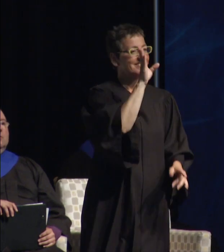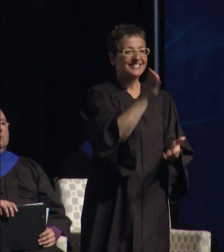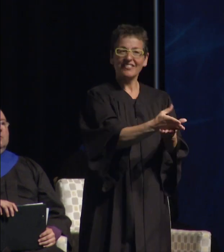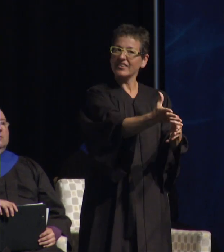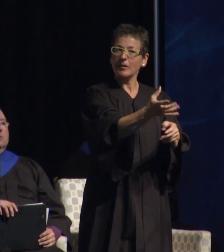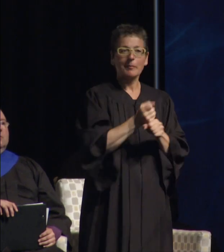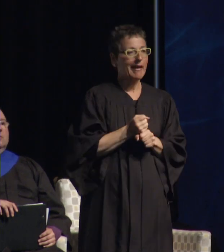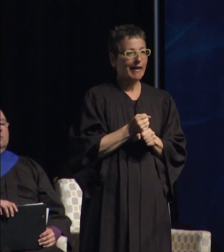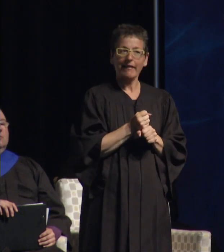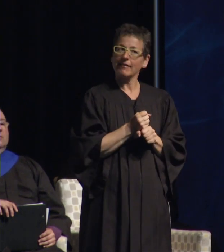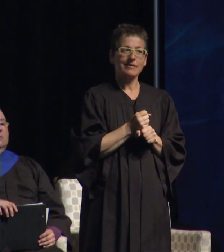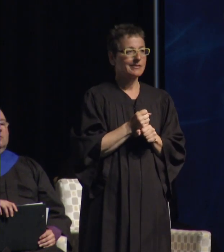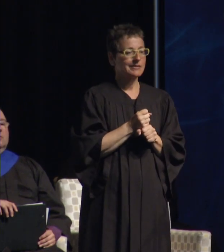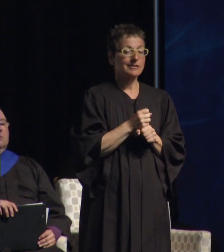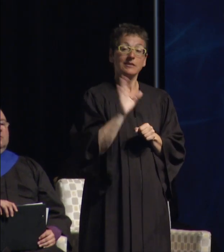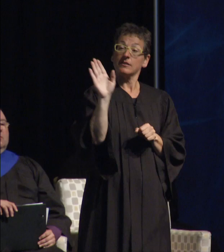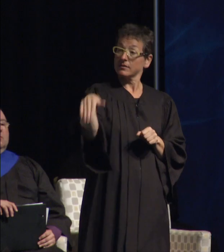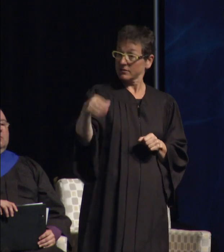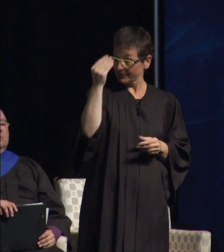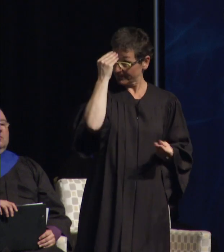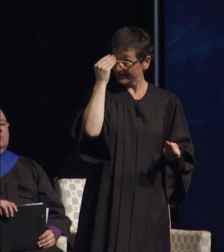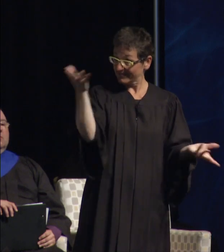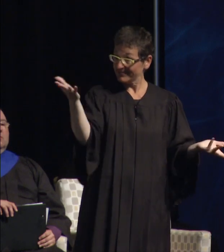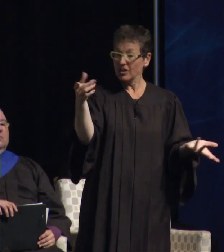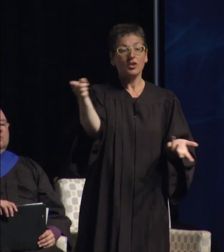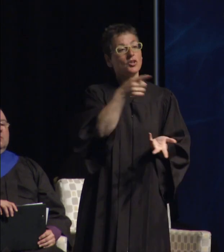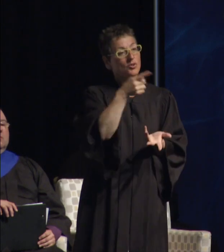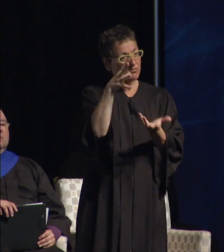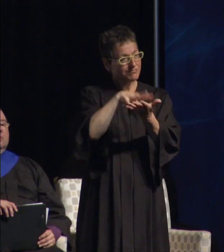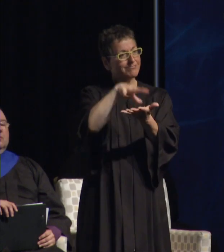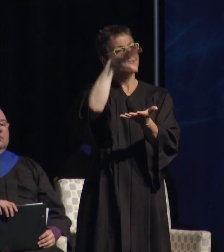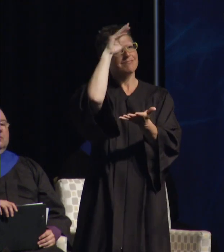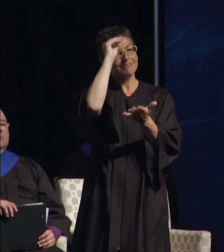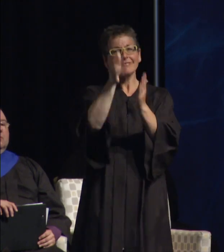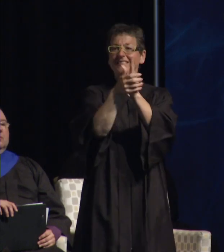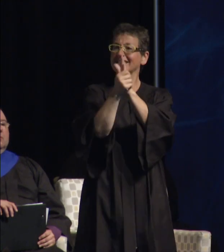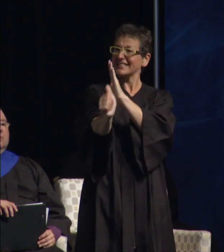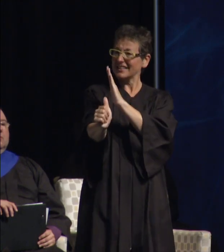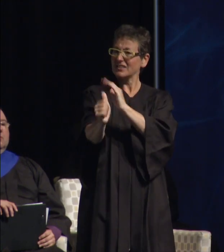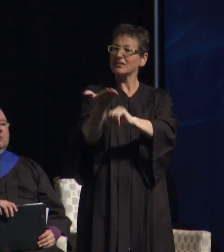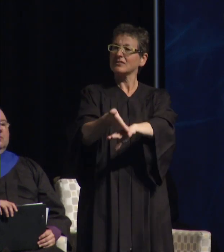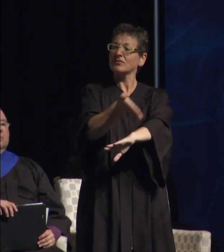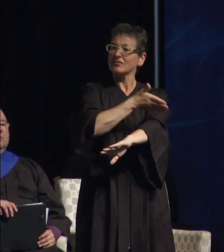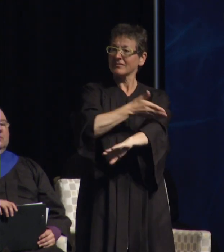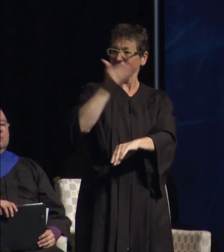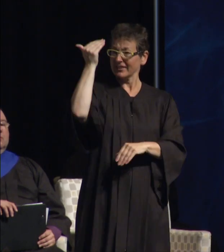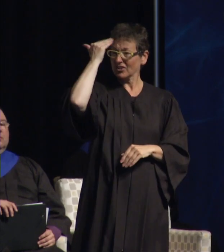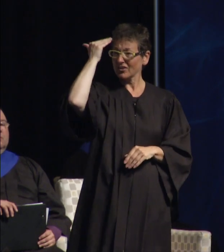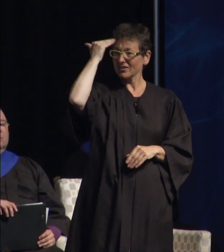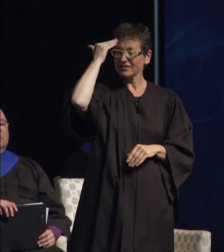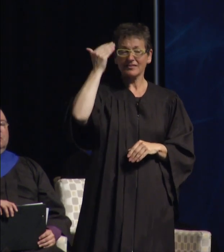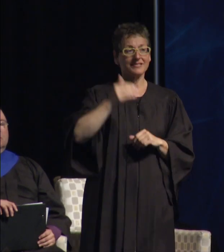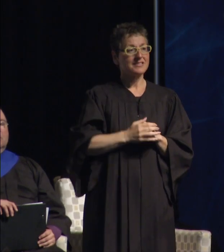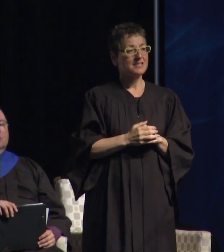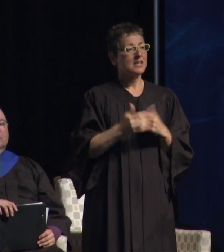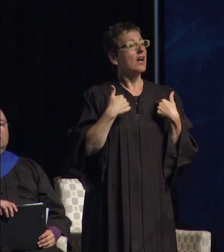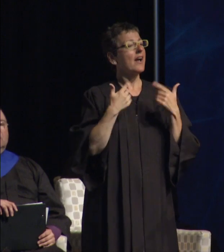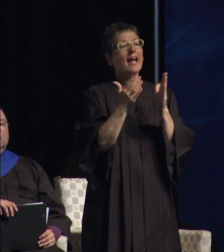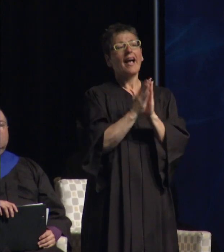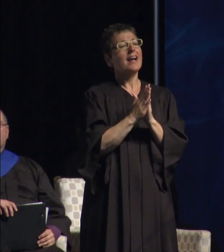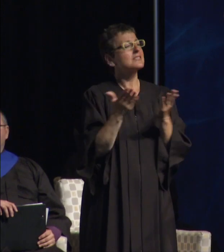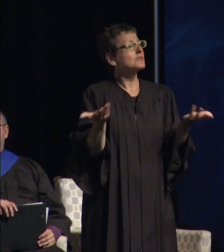back." Graduates, with the knowledge and skills that you've gained while studying at NSCC, our ask of you is